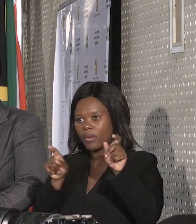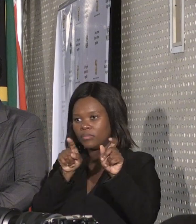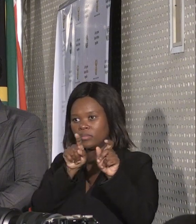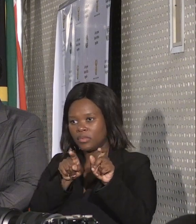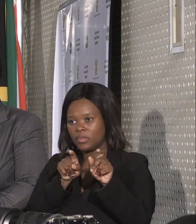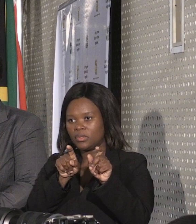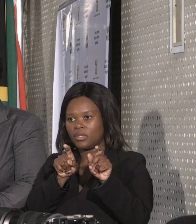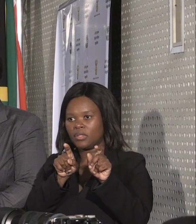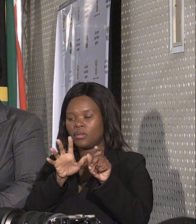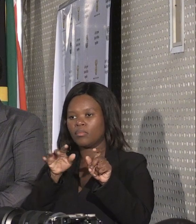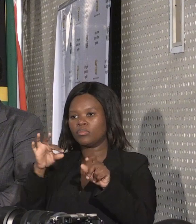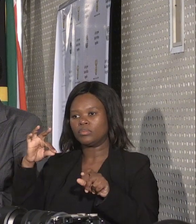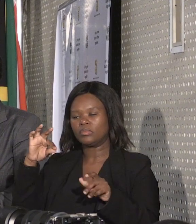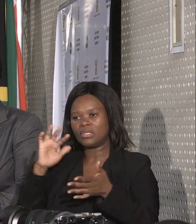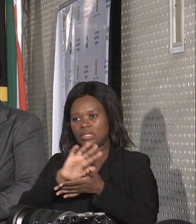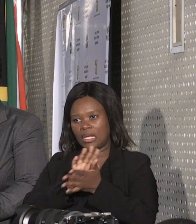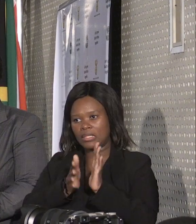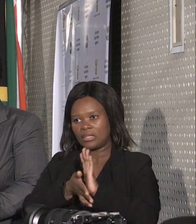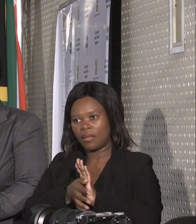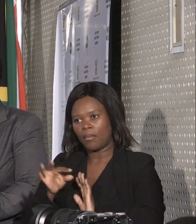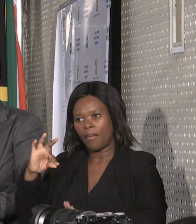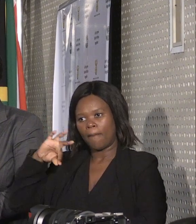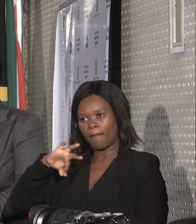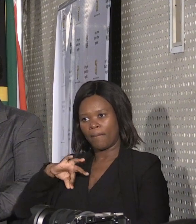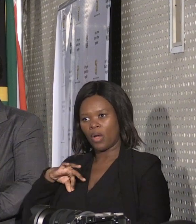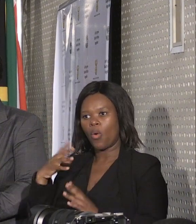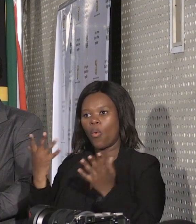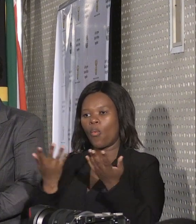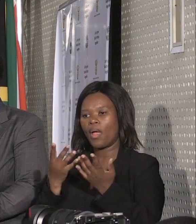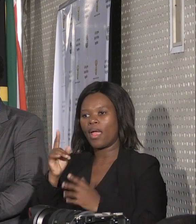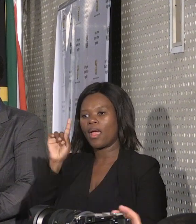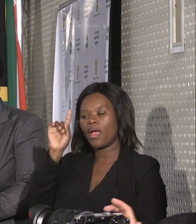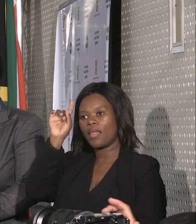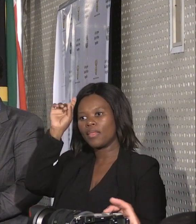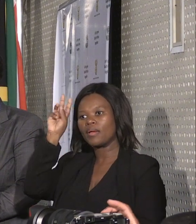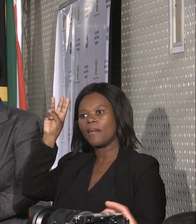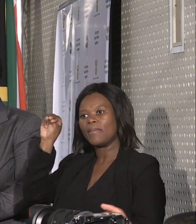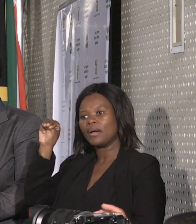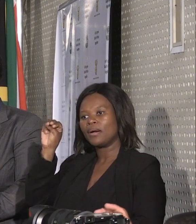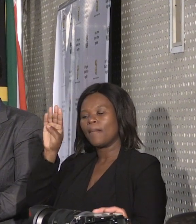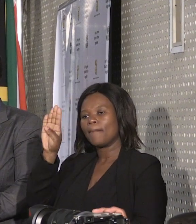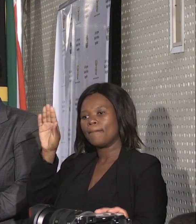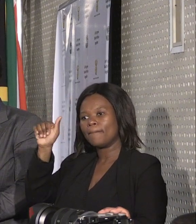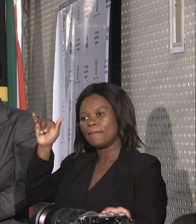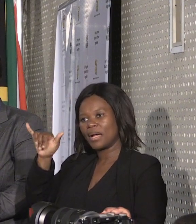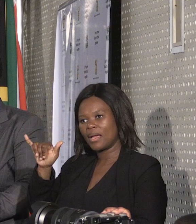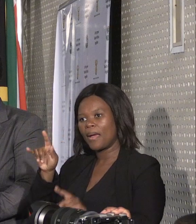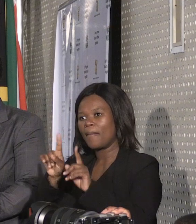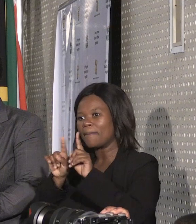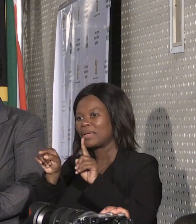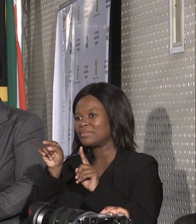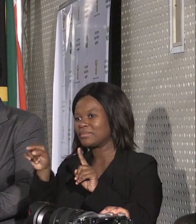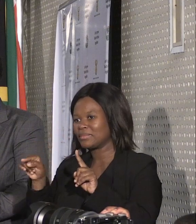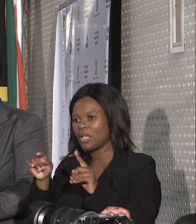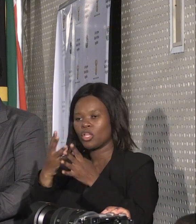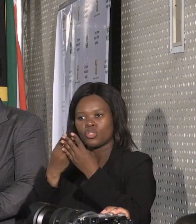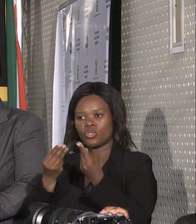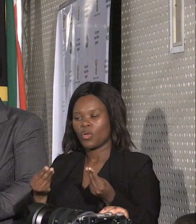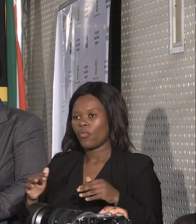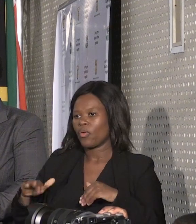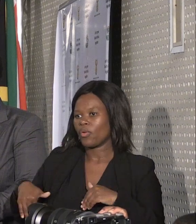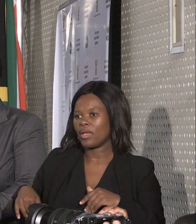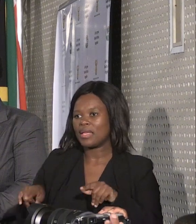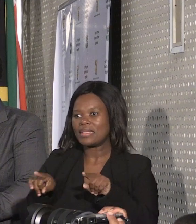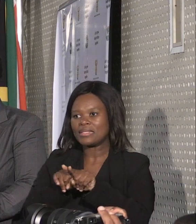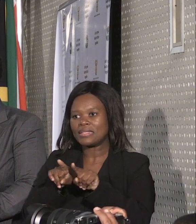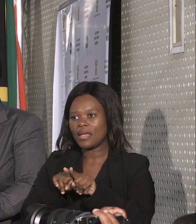Bay area earlier today, and it seems like the matter had not yet been resolved. The Ngungubele post office seems